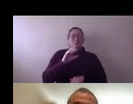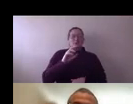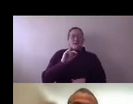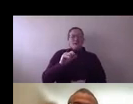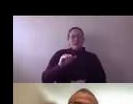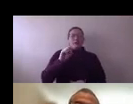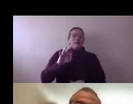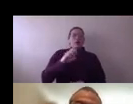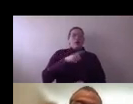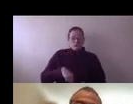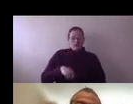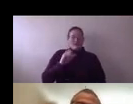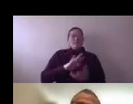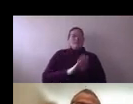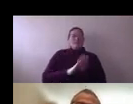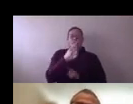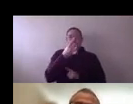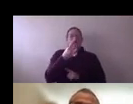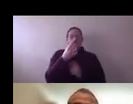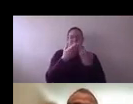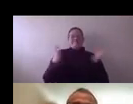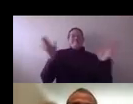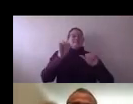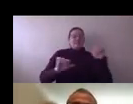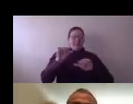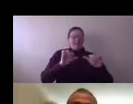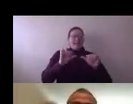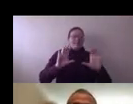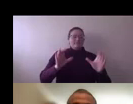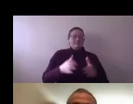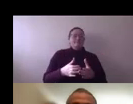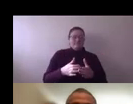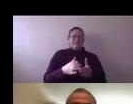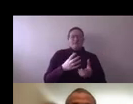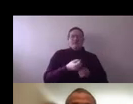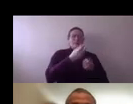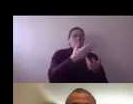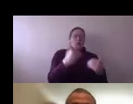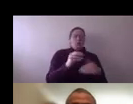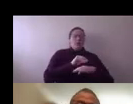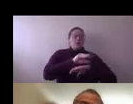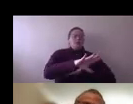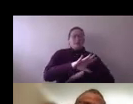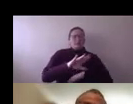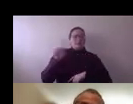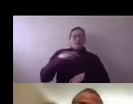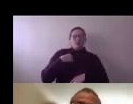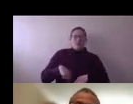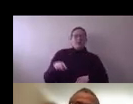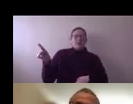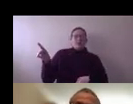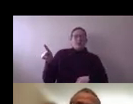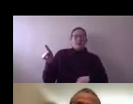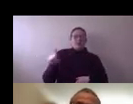the first general science society, most influential in the first half of China, once they moved